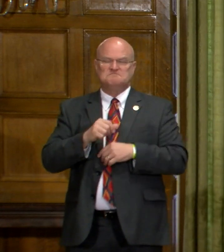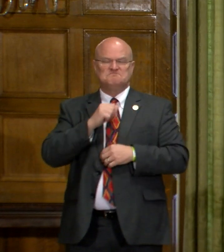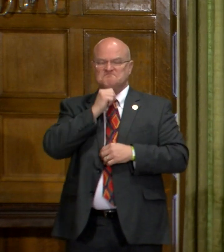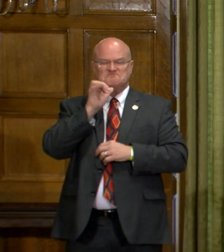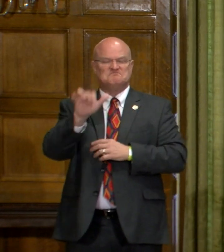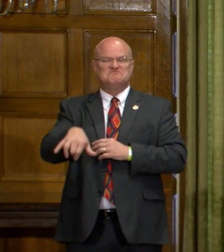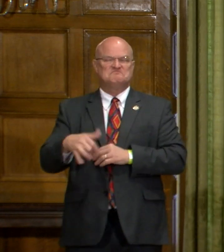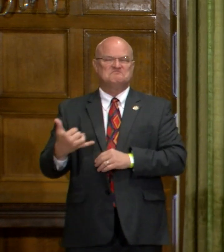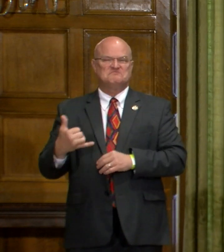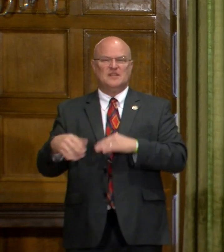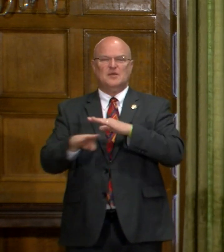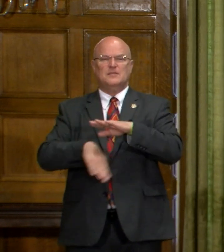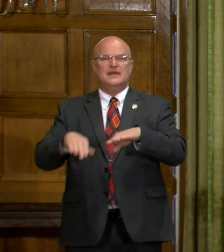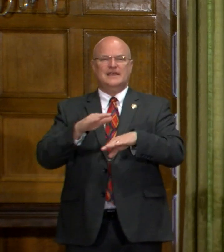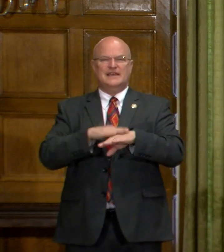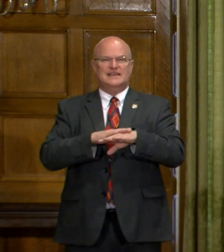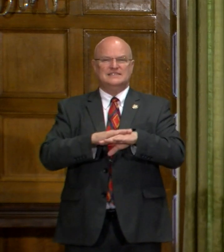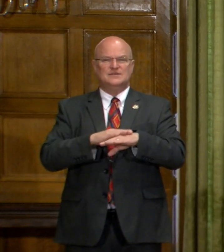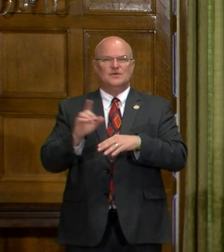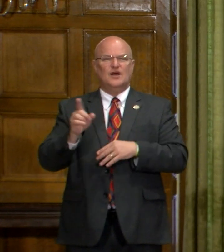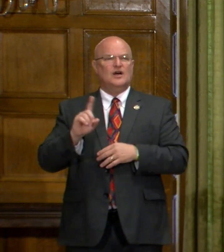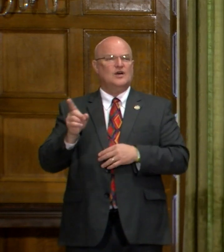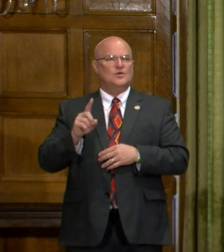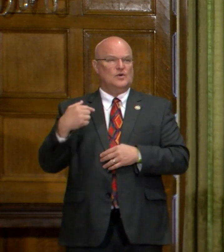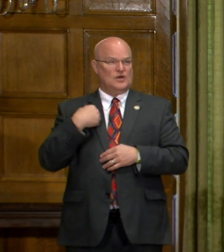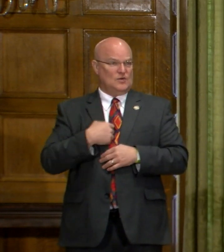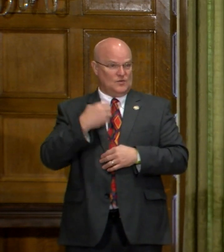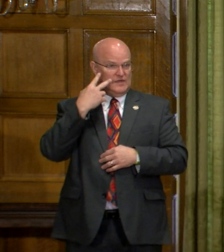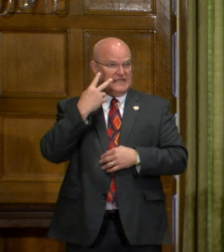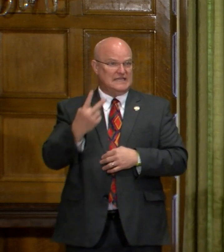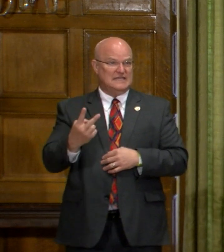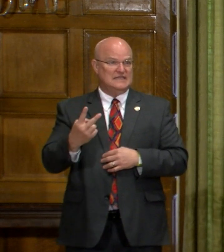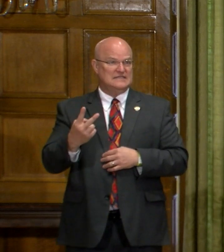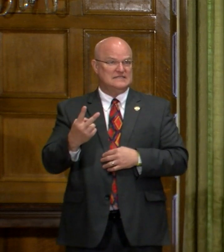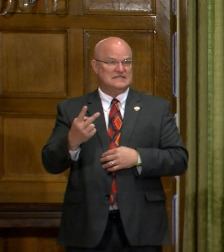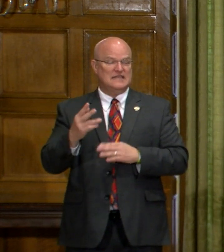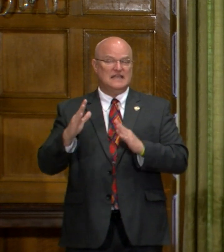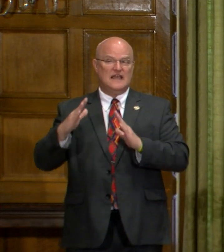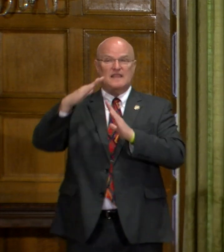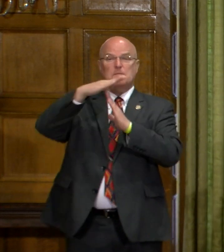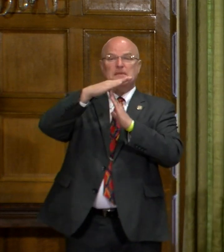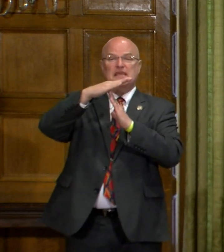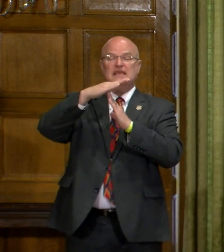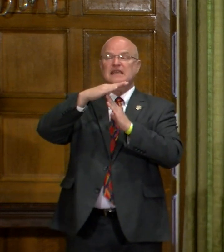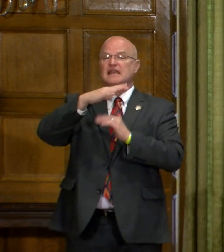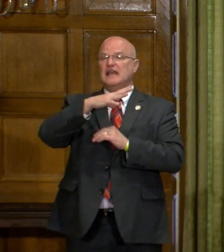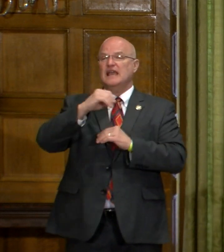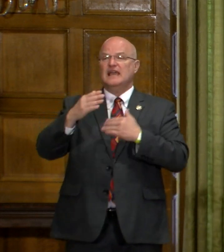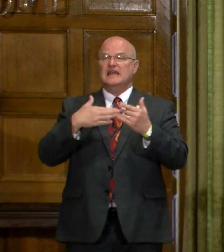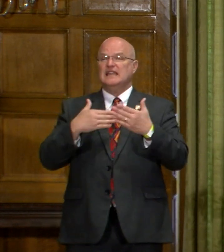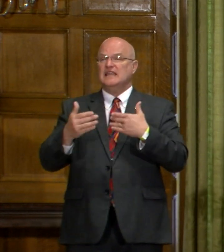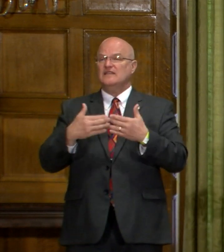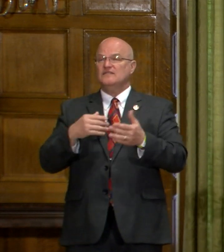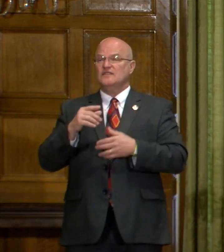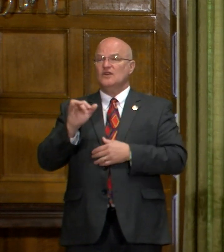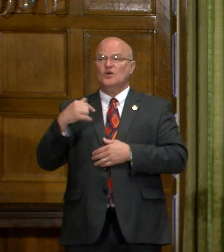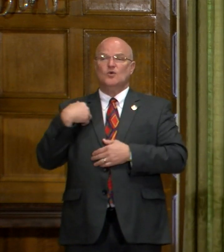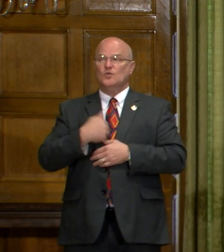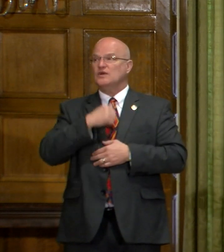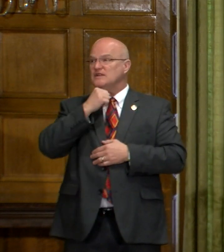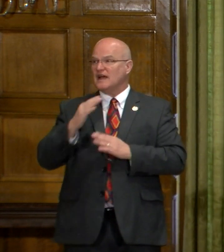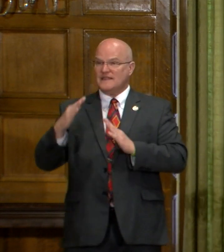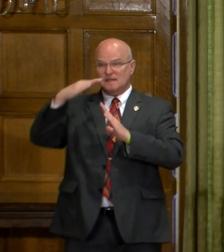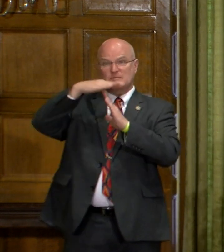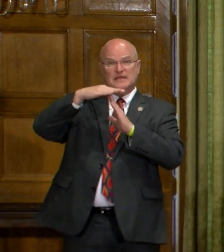do that based upon where we see the peak going, and even though we're not